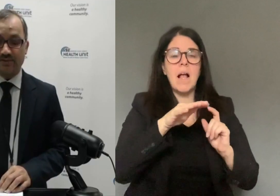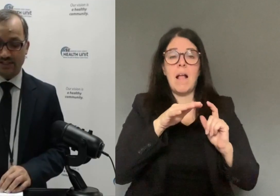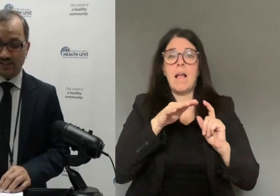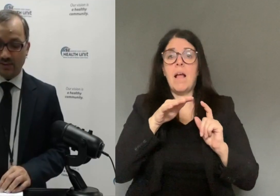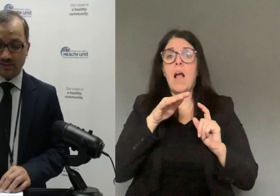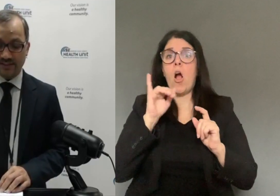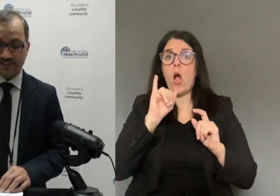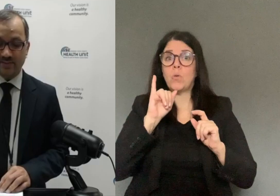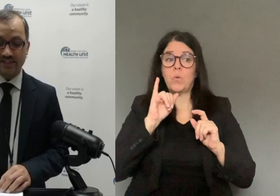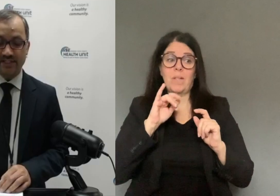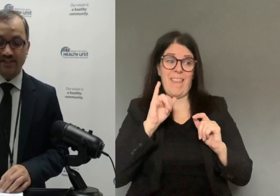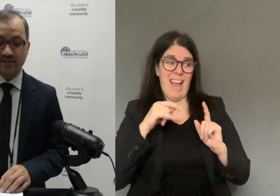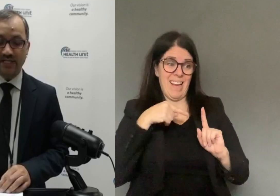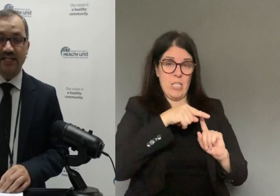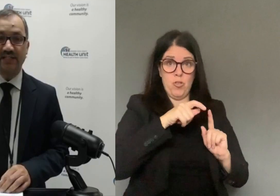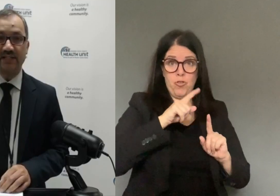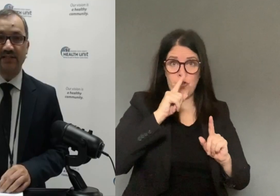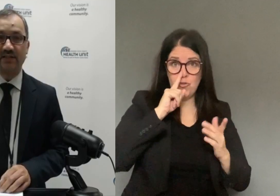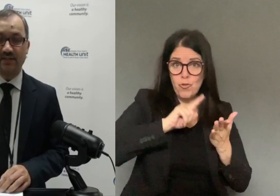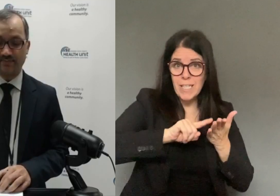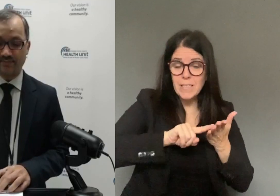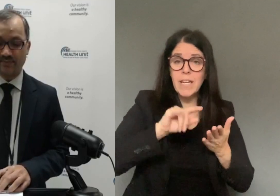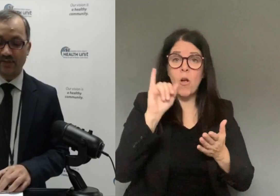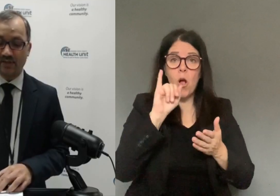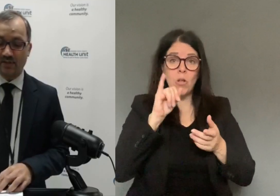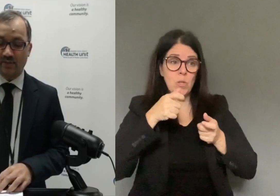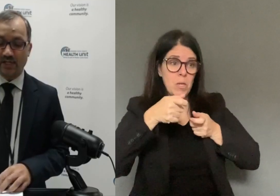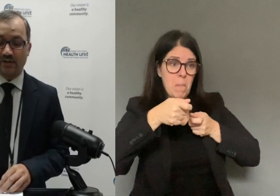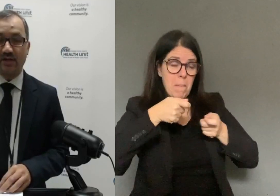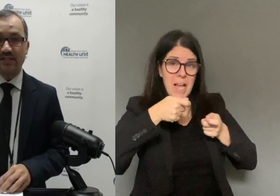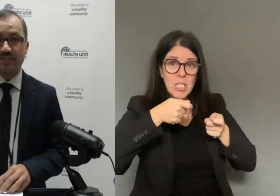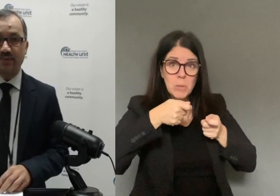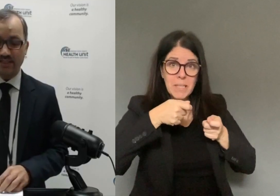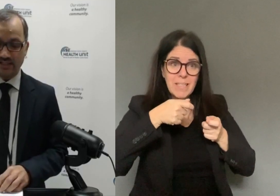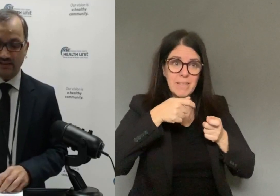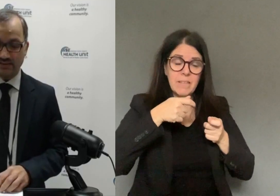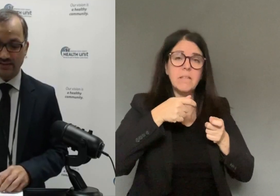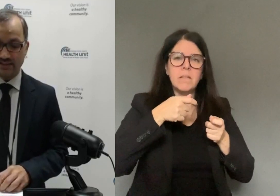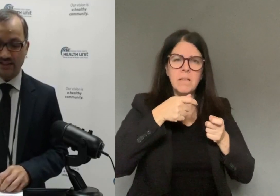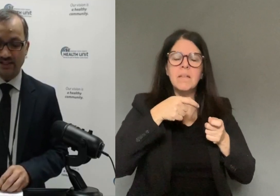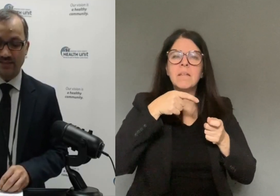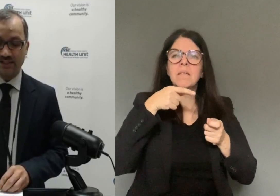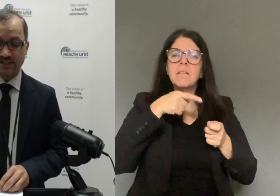Contact tracing requires a specialized training and skills. We can call these public health